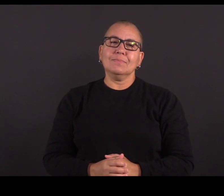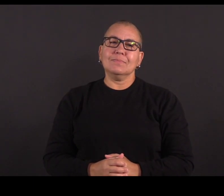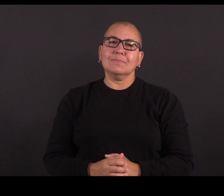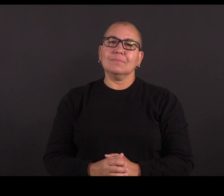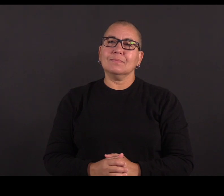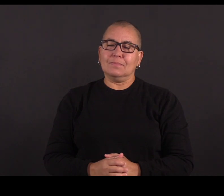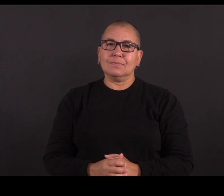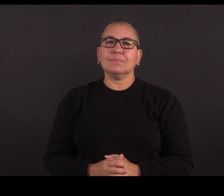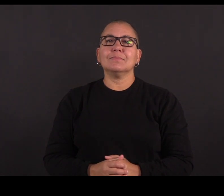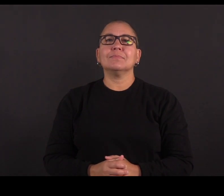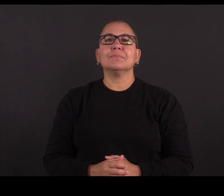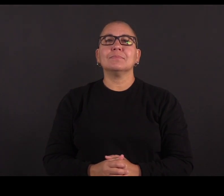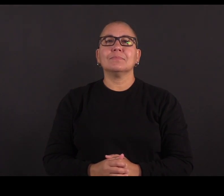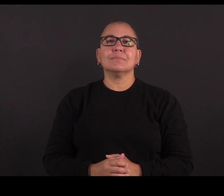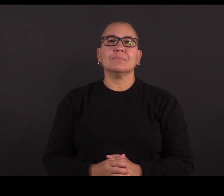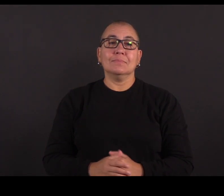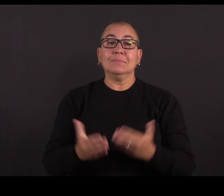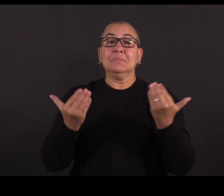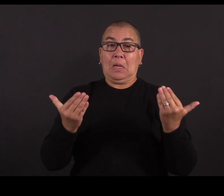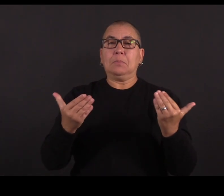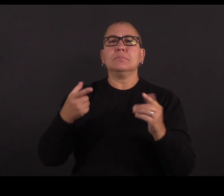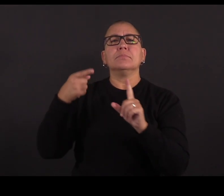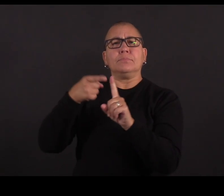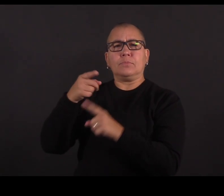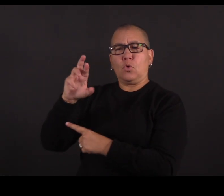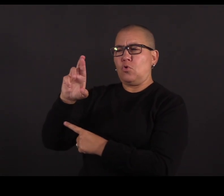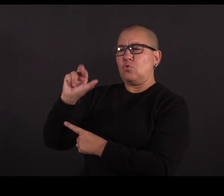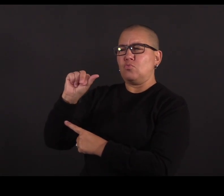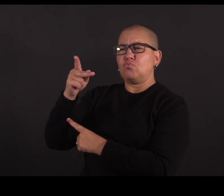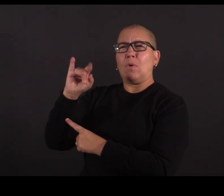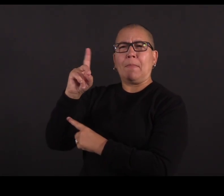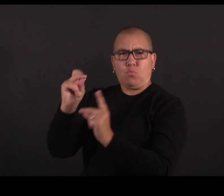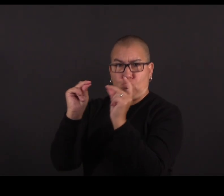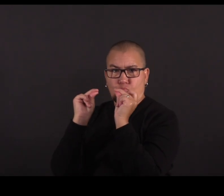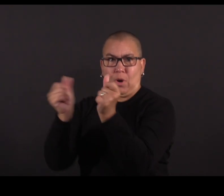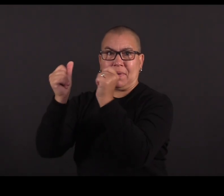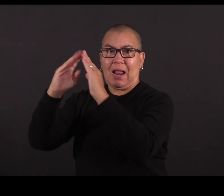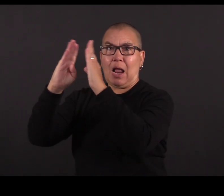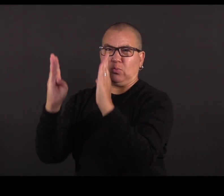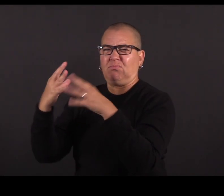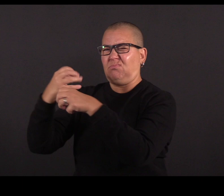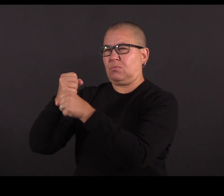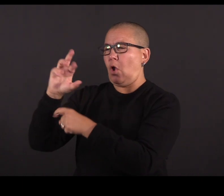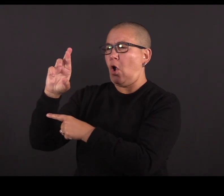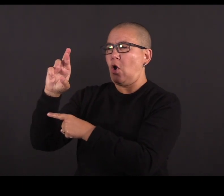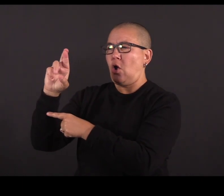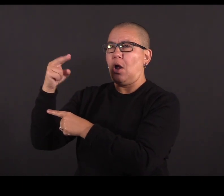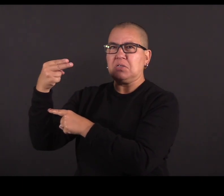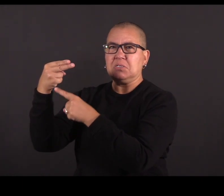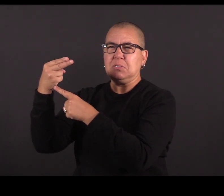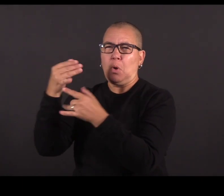Next, rapid rehousing, abbreviated as RRH,